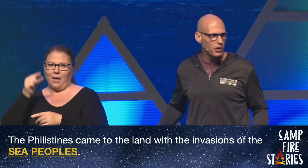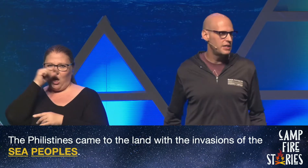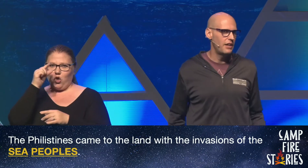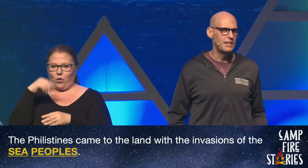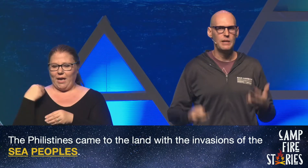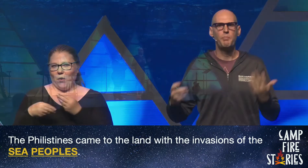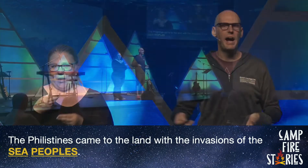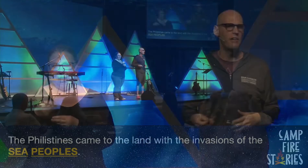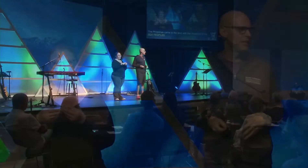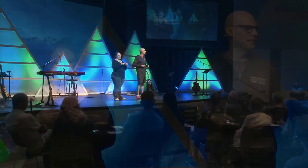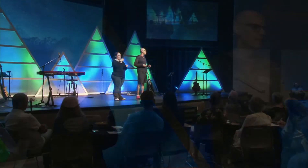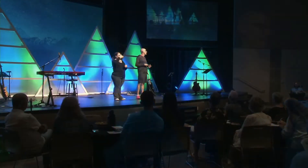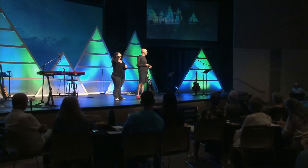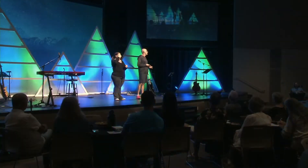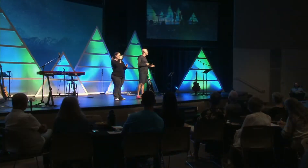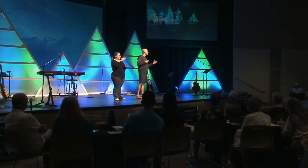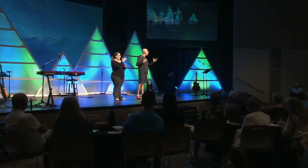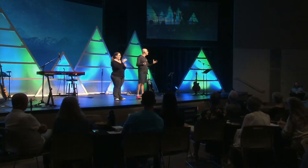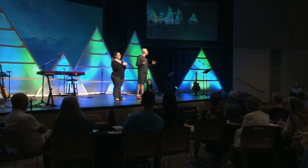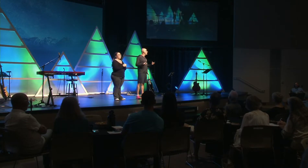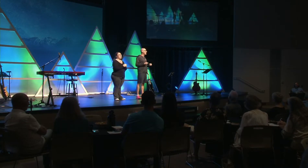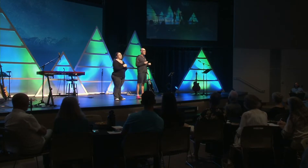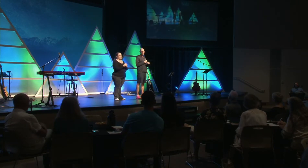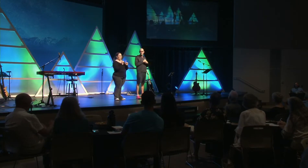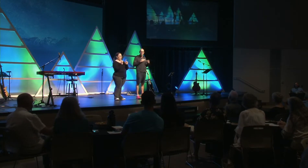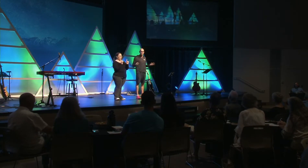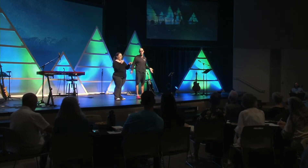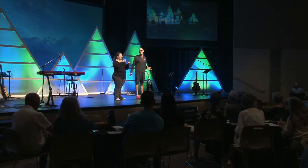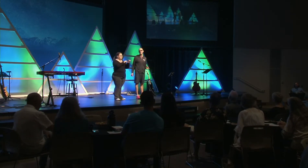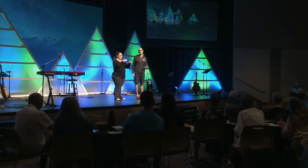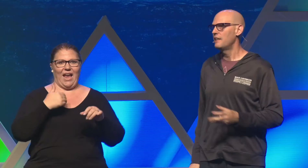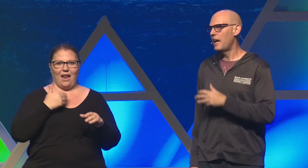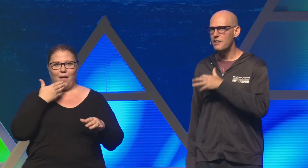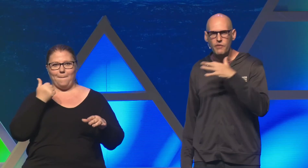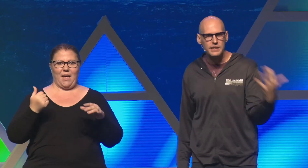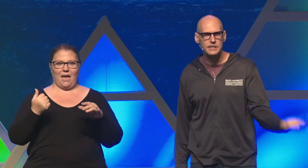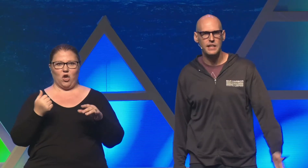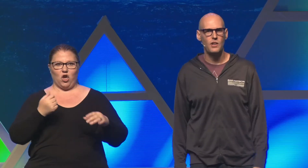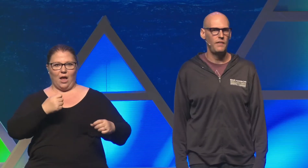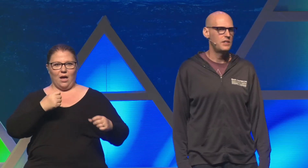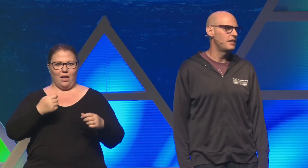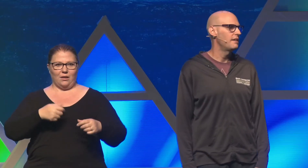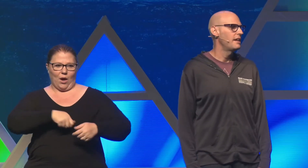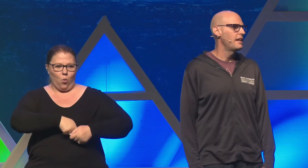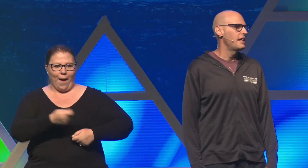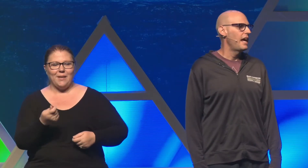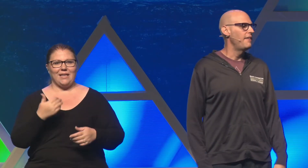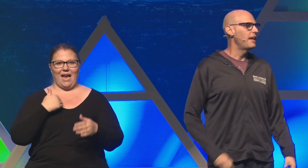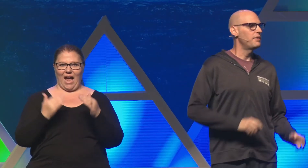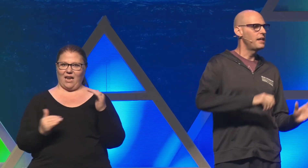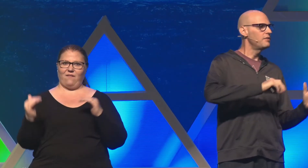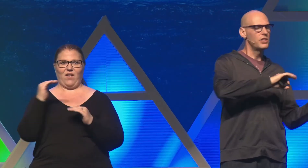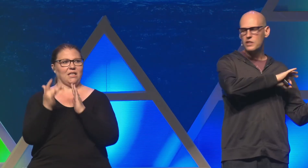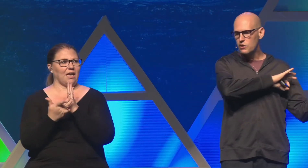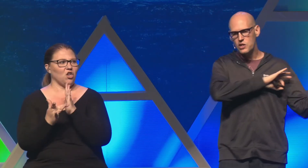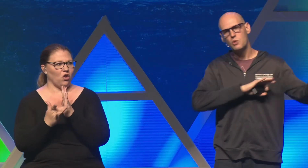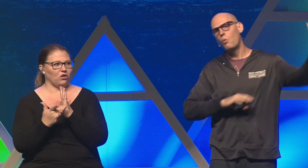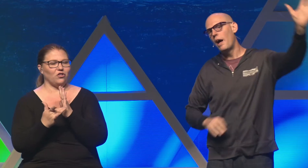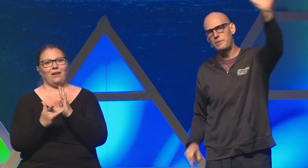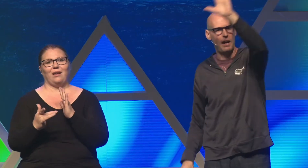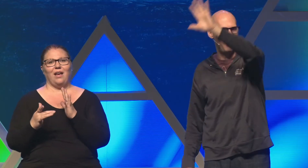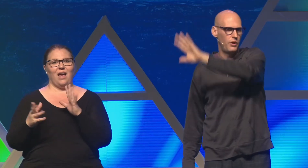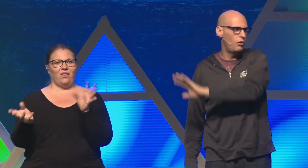kind of mercenaries, they were pirates, and they would come in and they had better weapons, they had advanced technology, and they literally